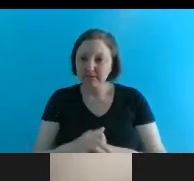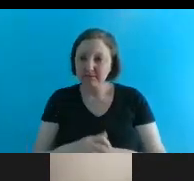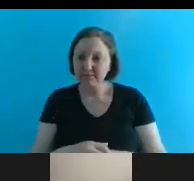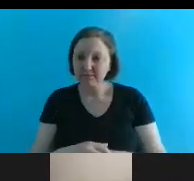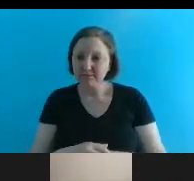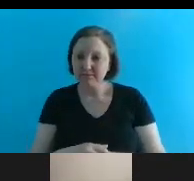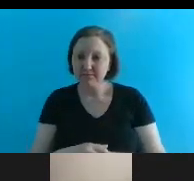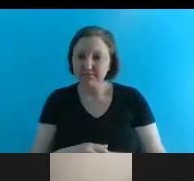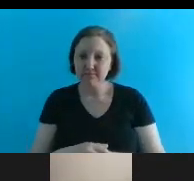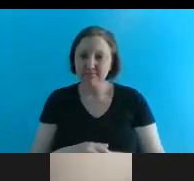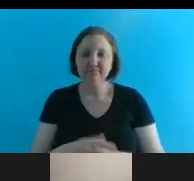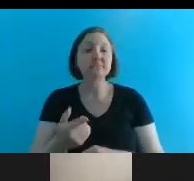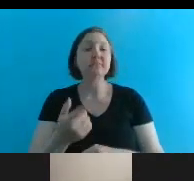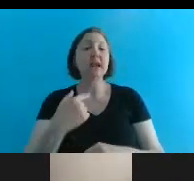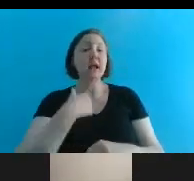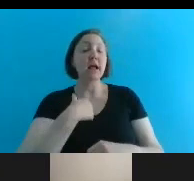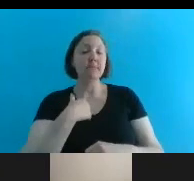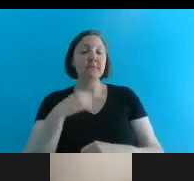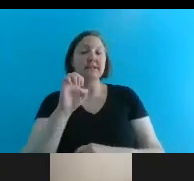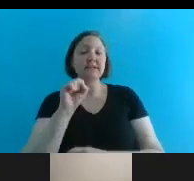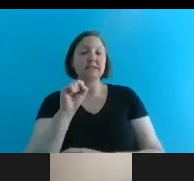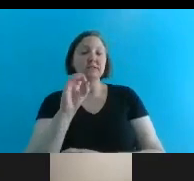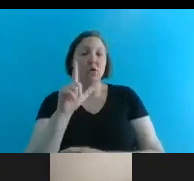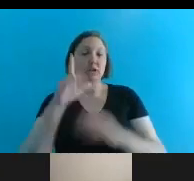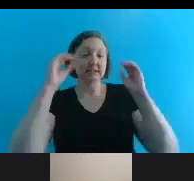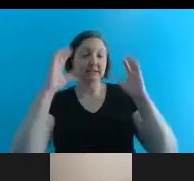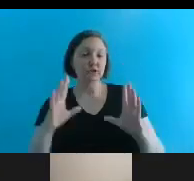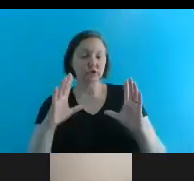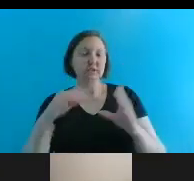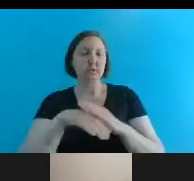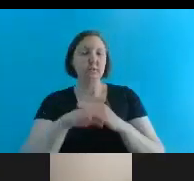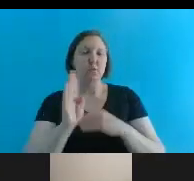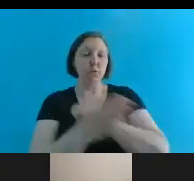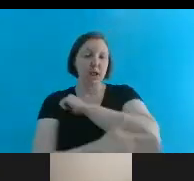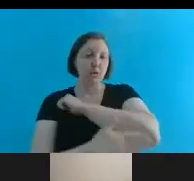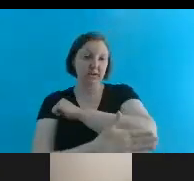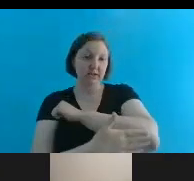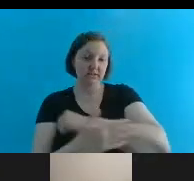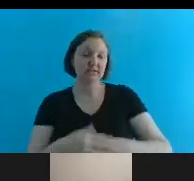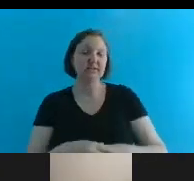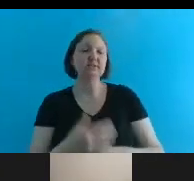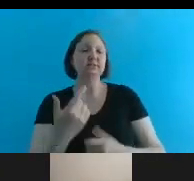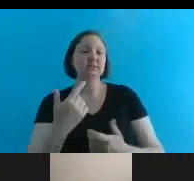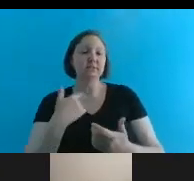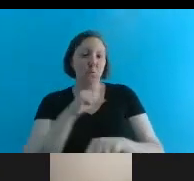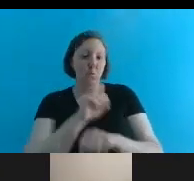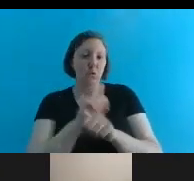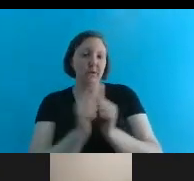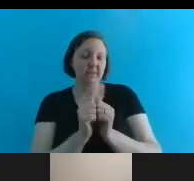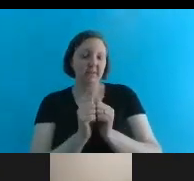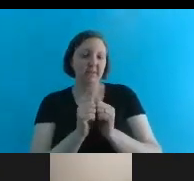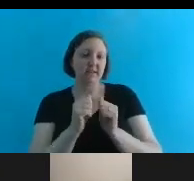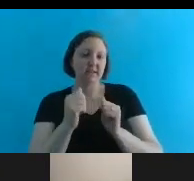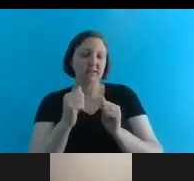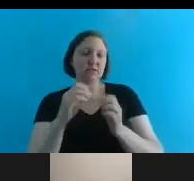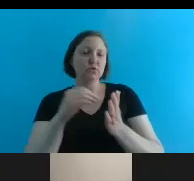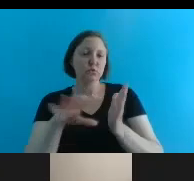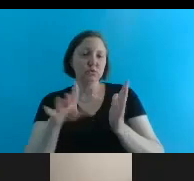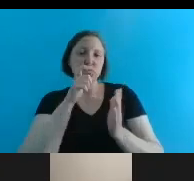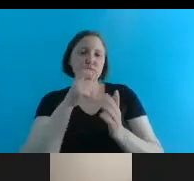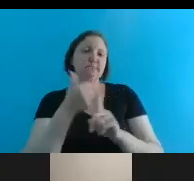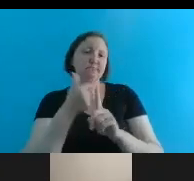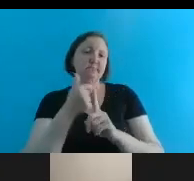I'm a ESOL teacher in Baltimore County, and I work with students who are nonverbal.